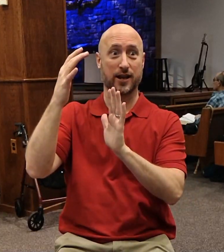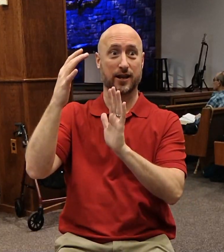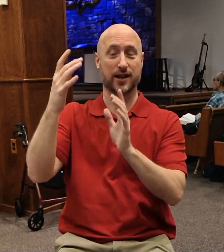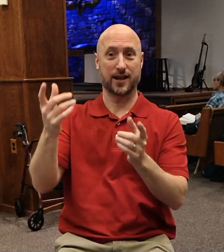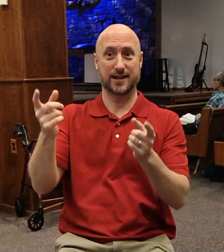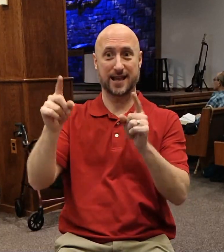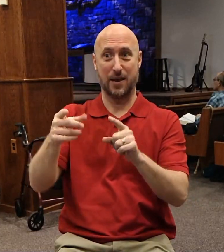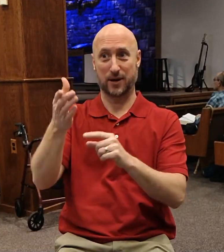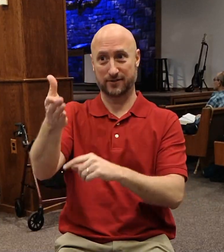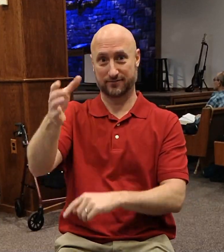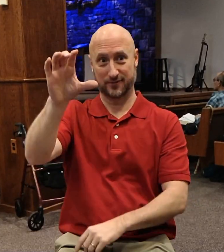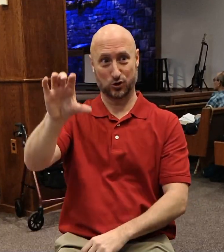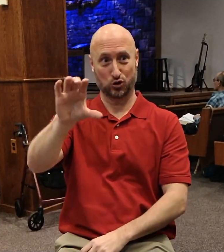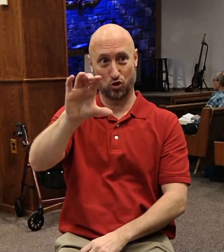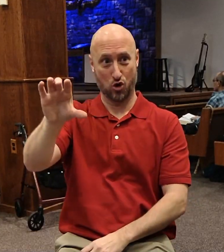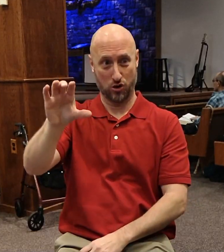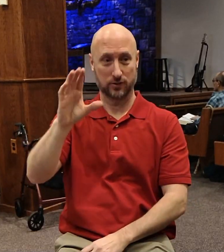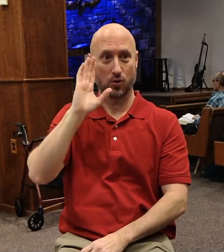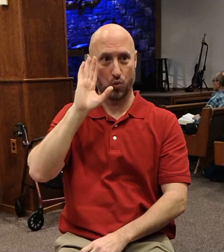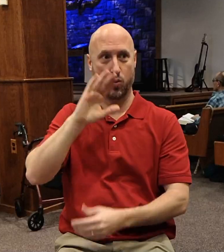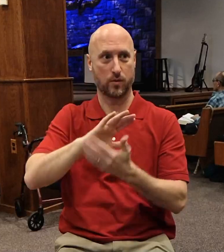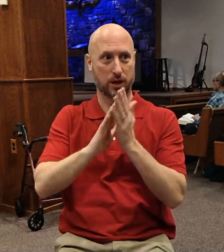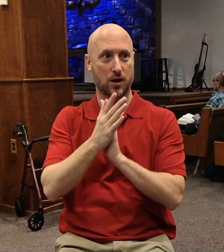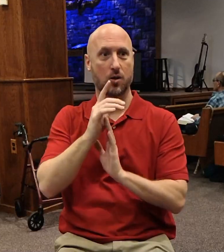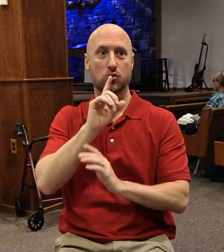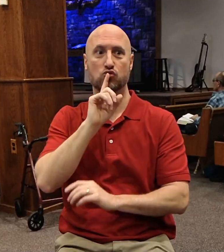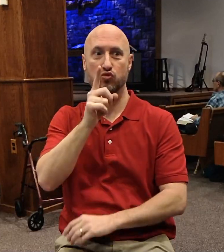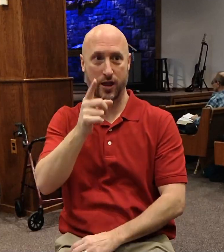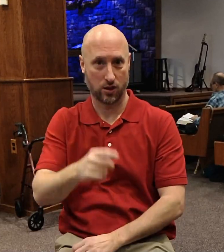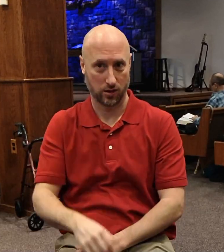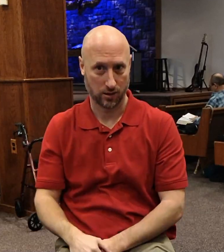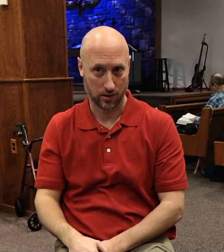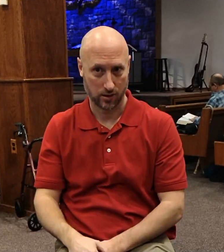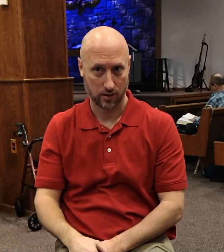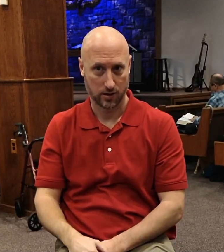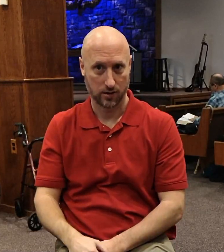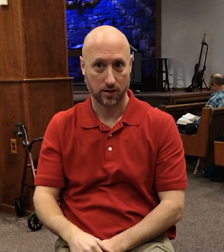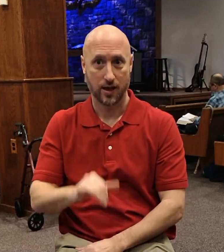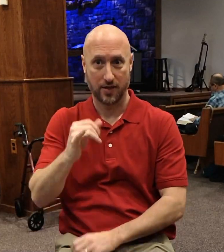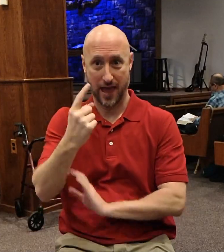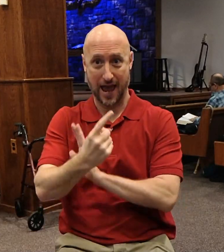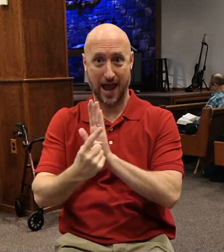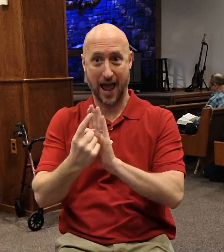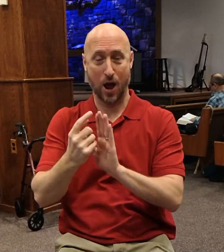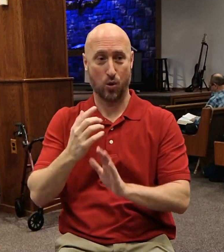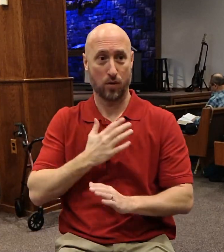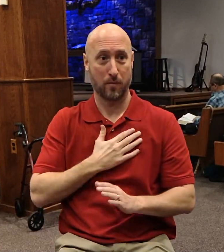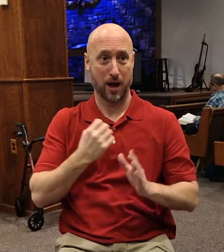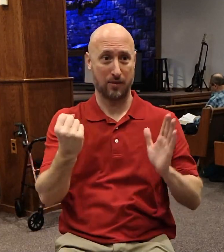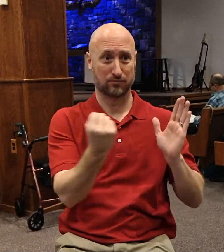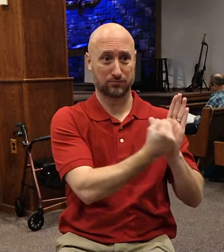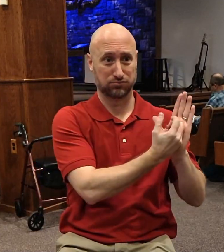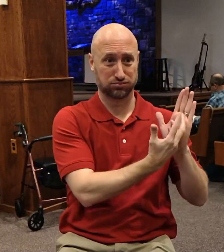This is becoming reality. This hour of my passion that's come, the wheels are turning.